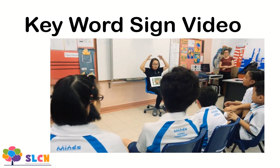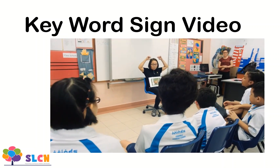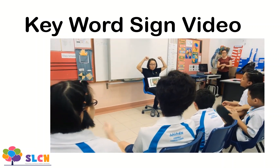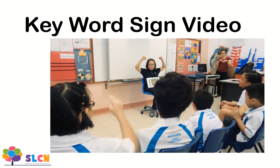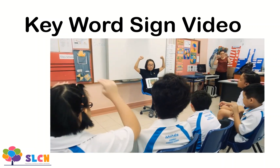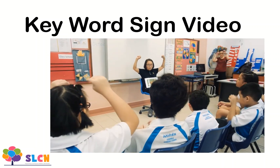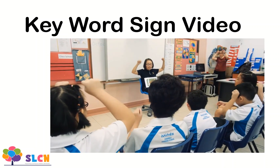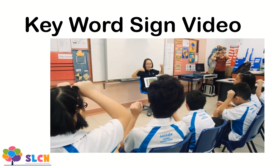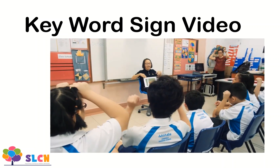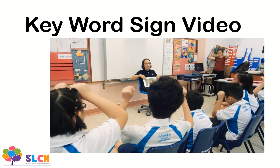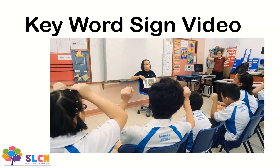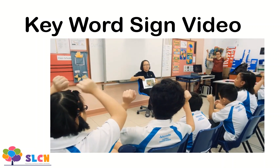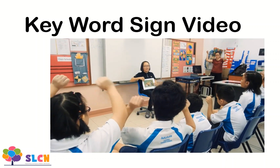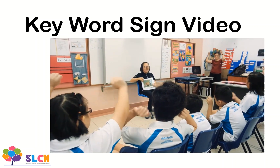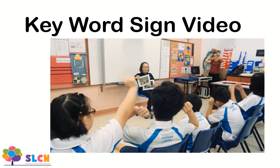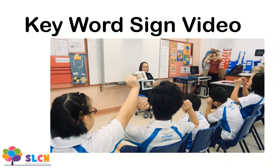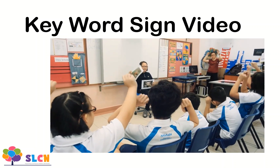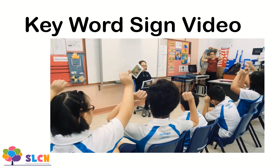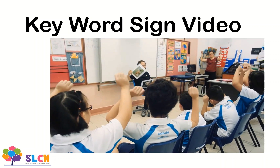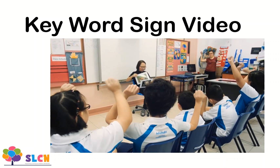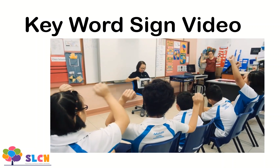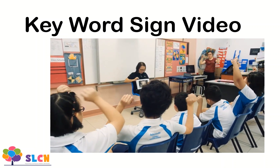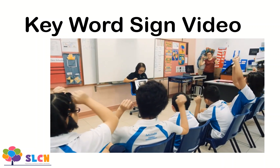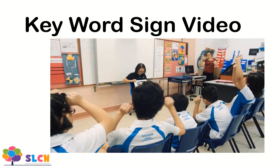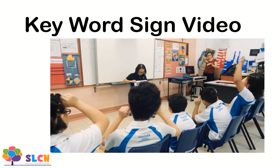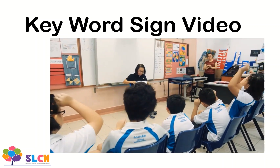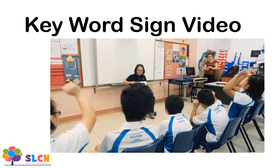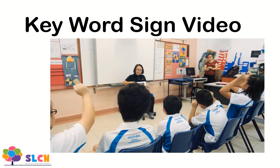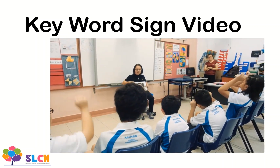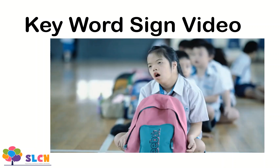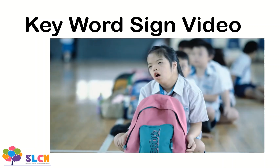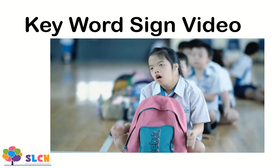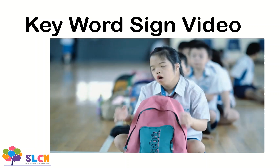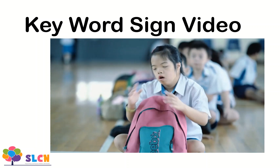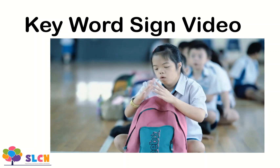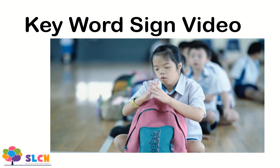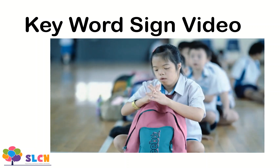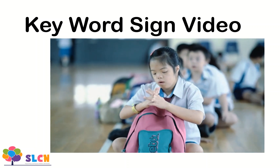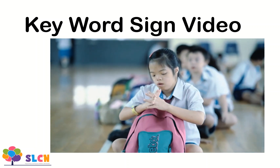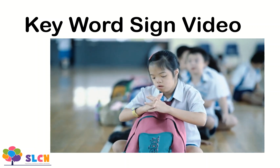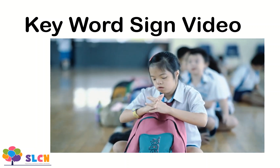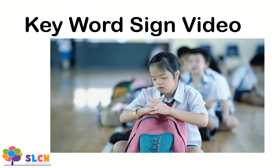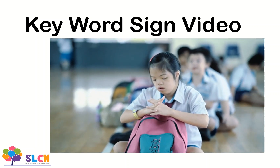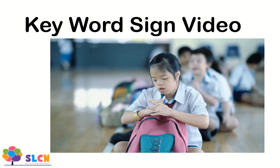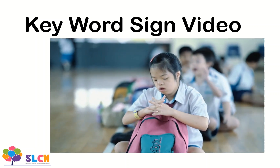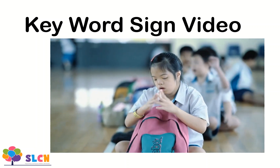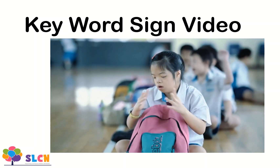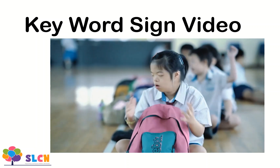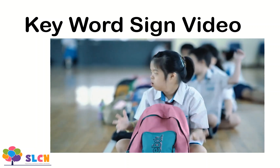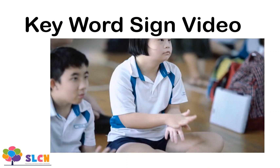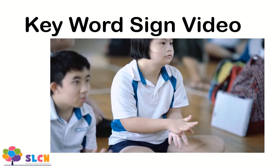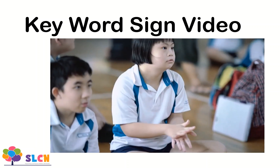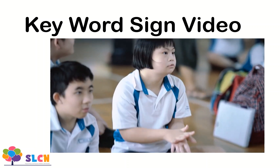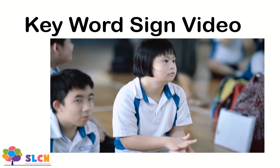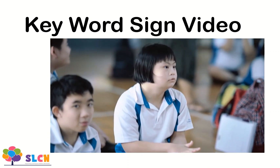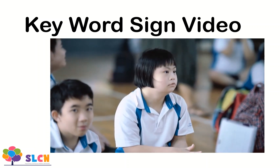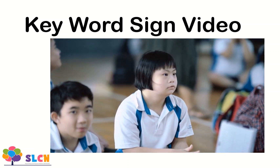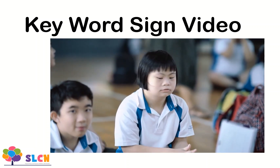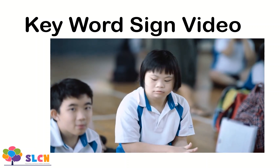of communication. In order for keyword sign to be used effectively, people need to be immersed in a signing environment.